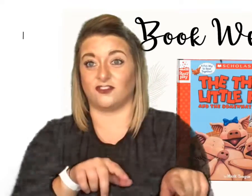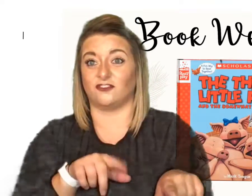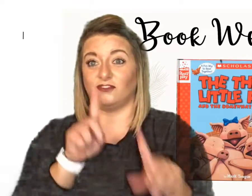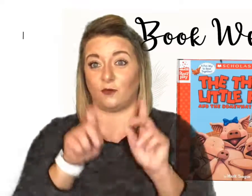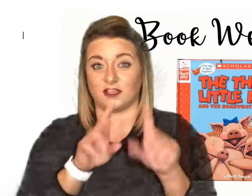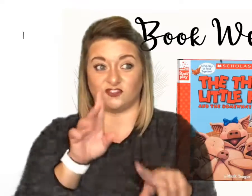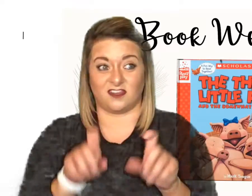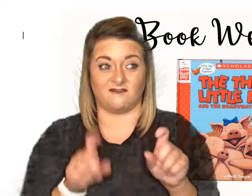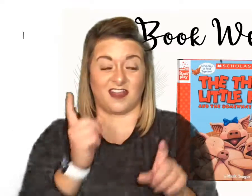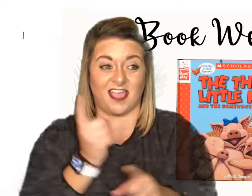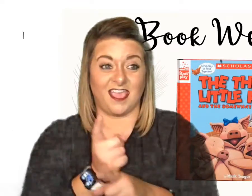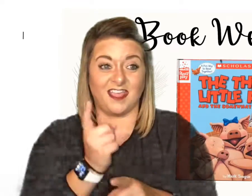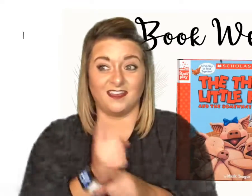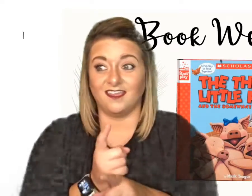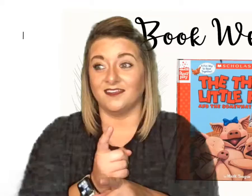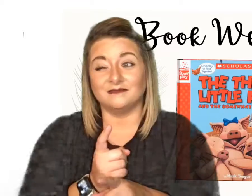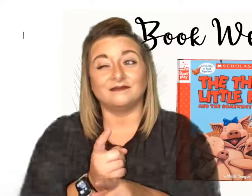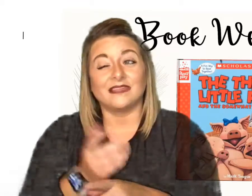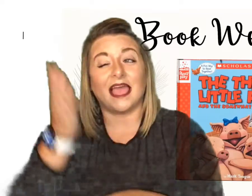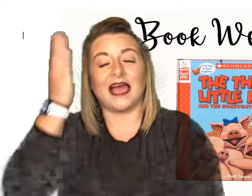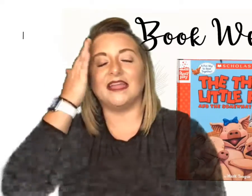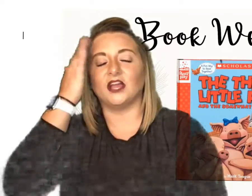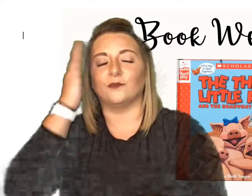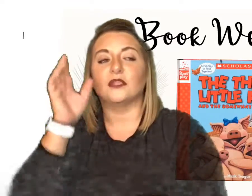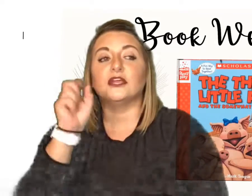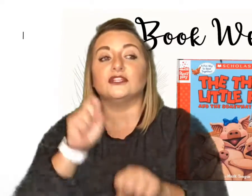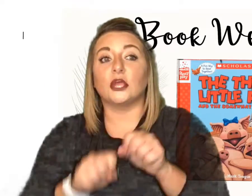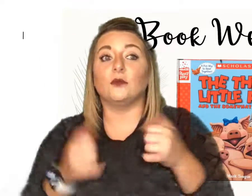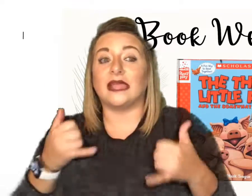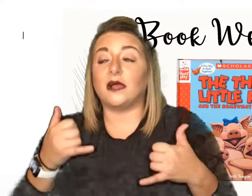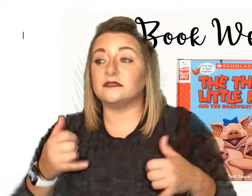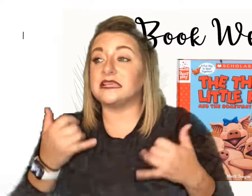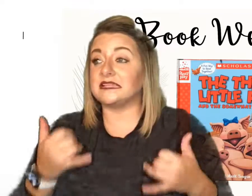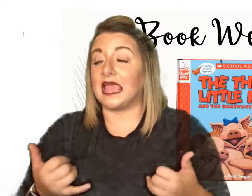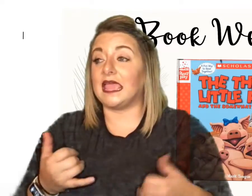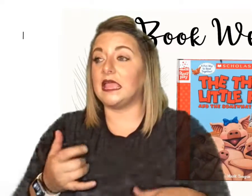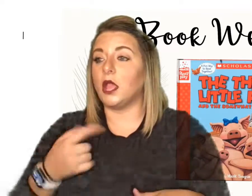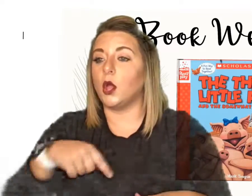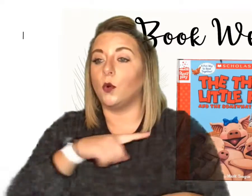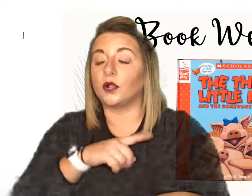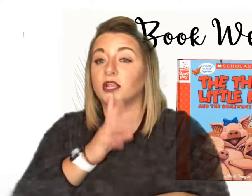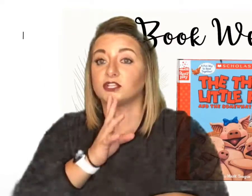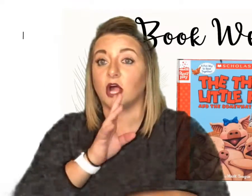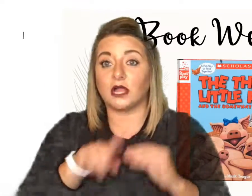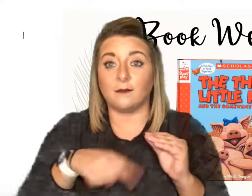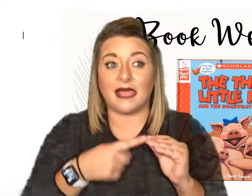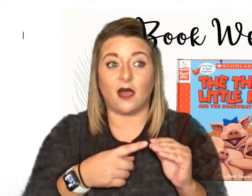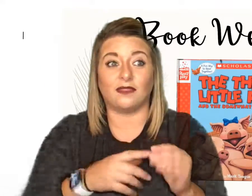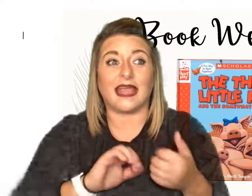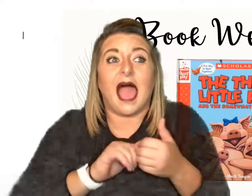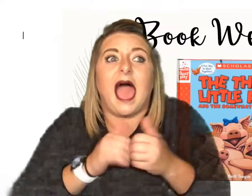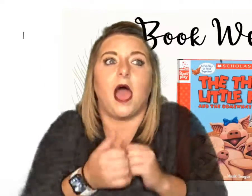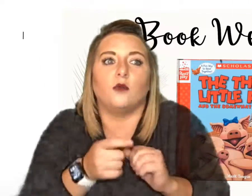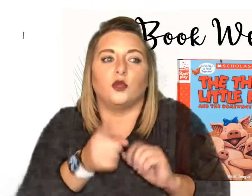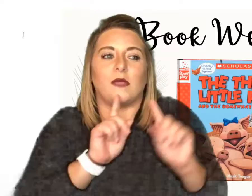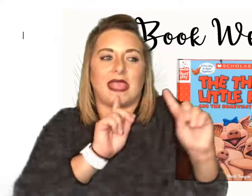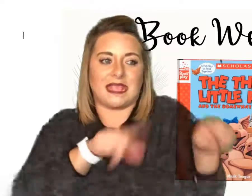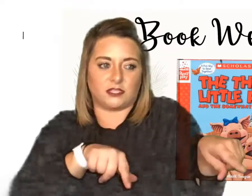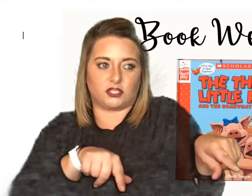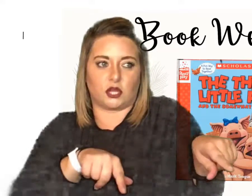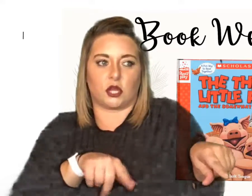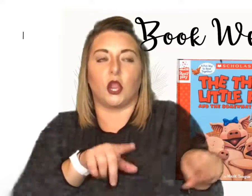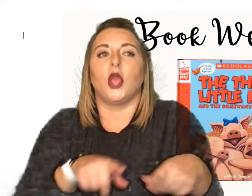to answer the question, right? I know. So now today we're going to talk about how